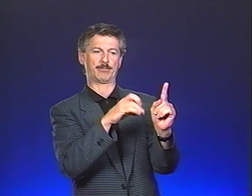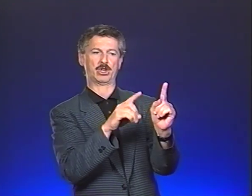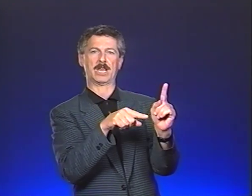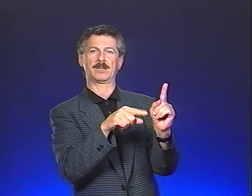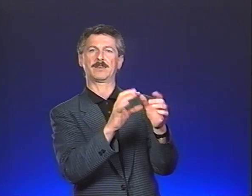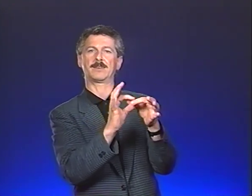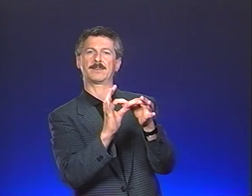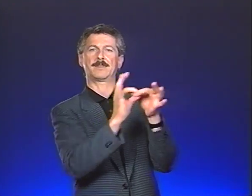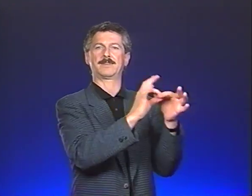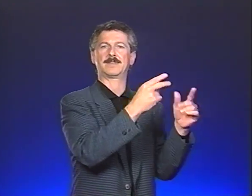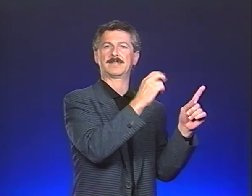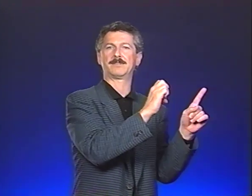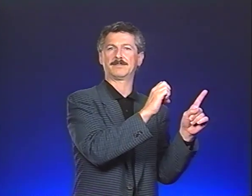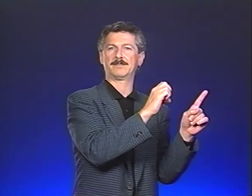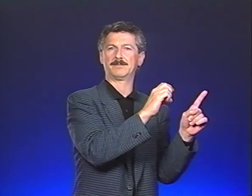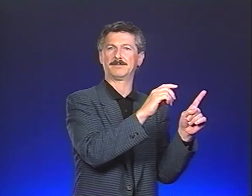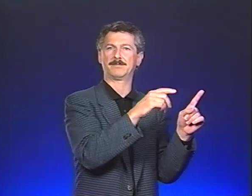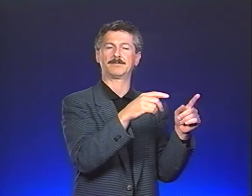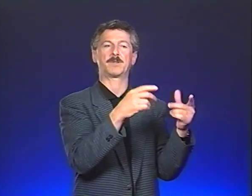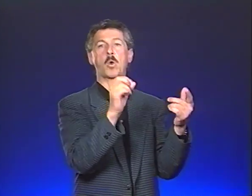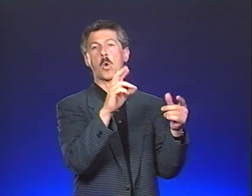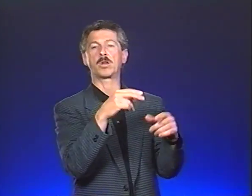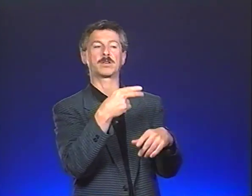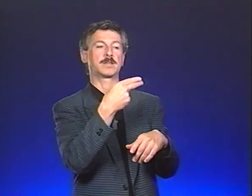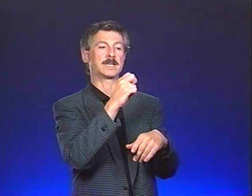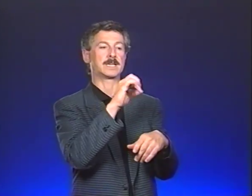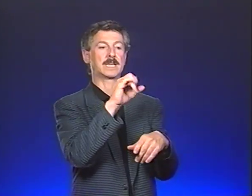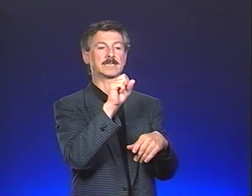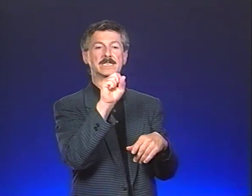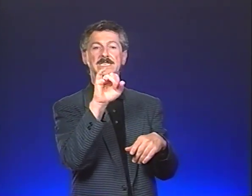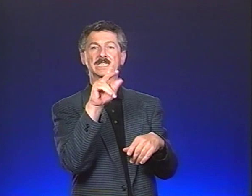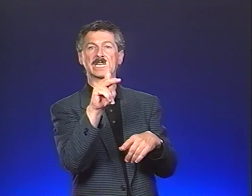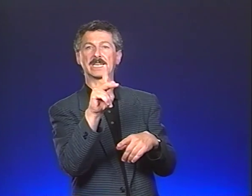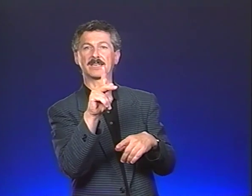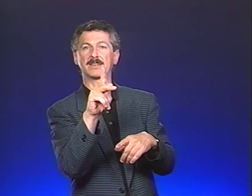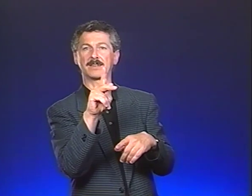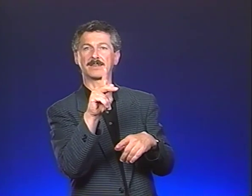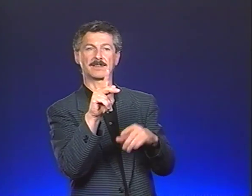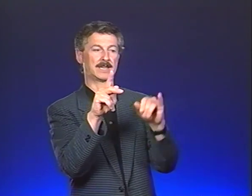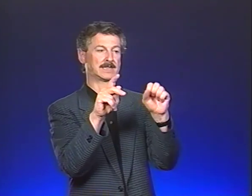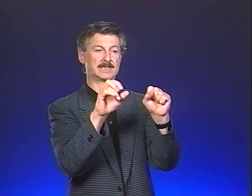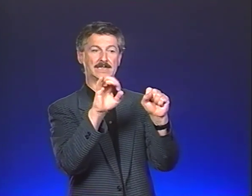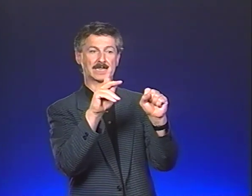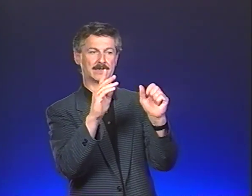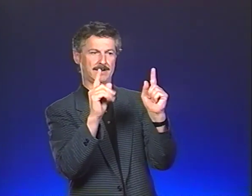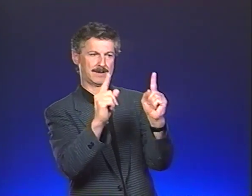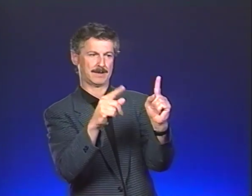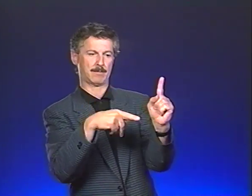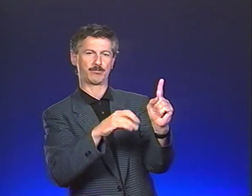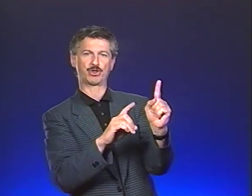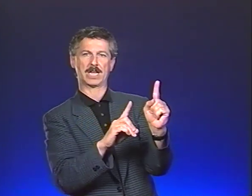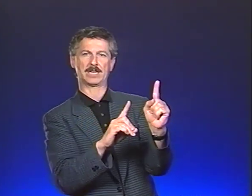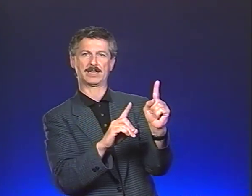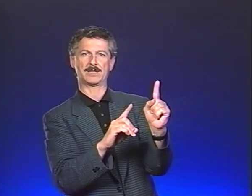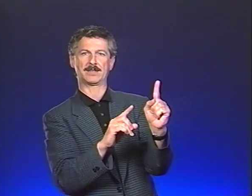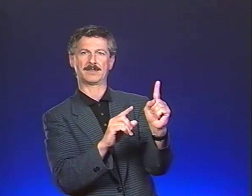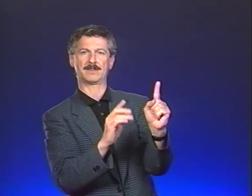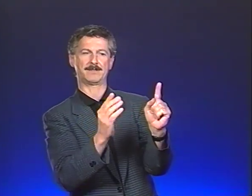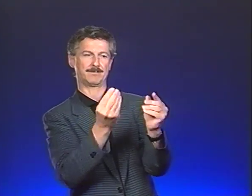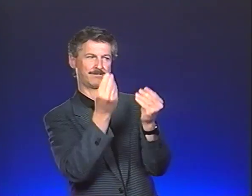words is home function as the predicate, telling us something about the subject he.